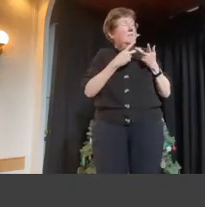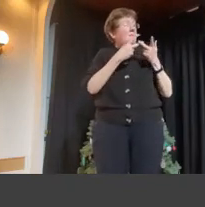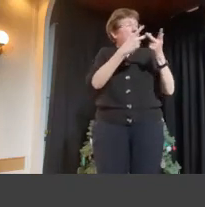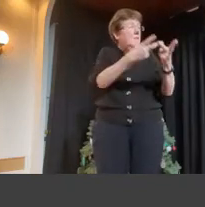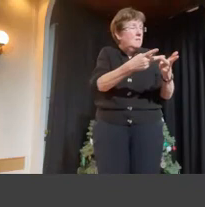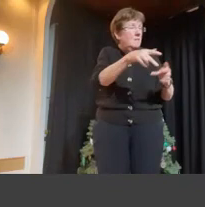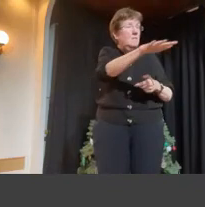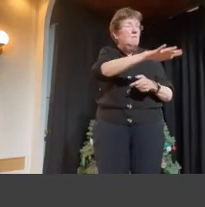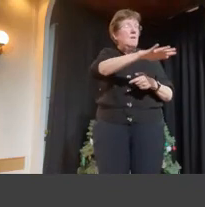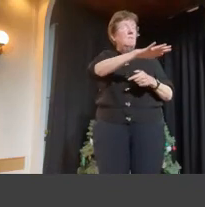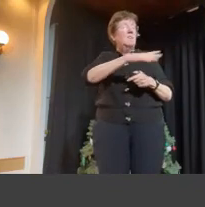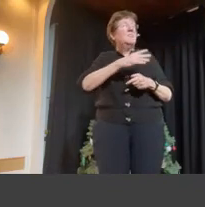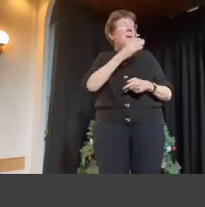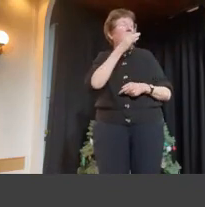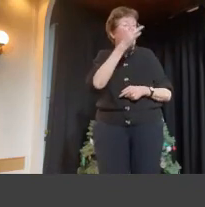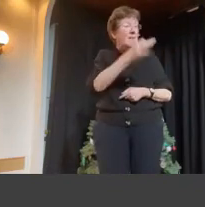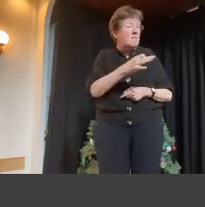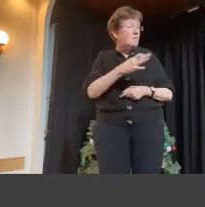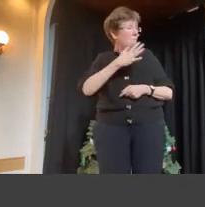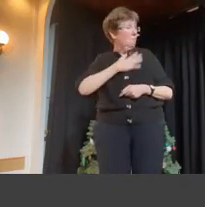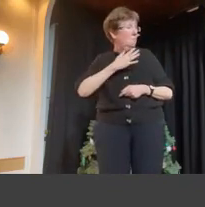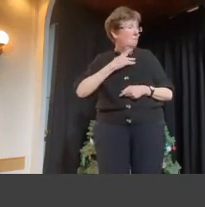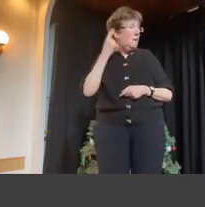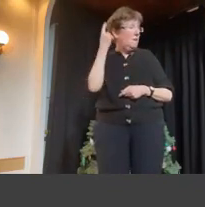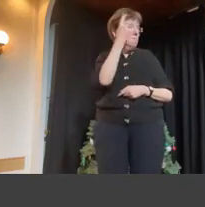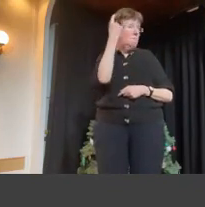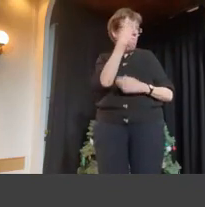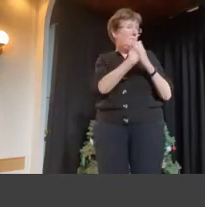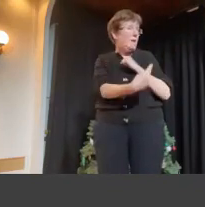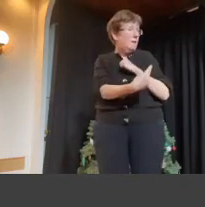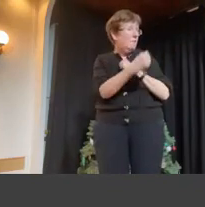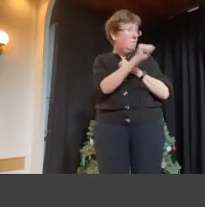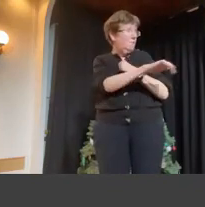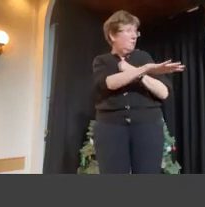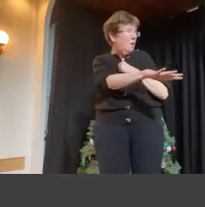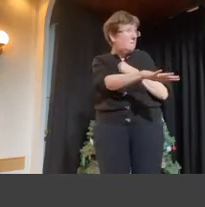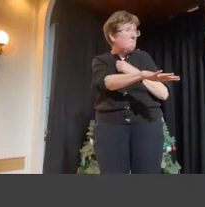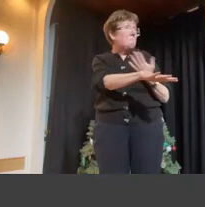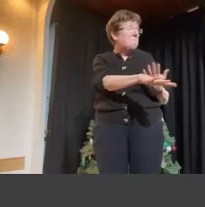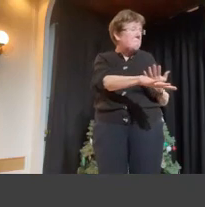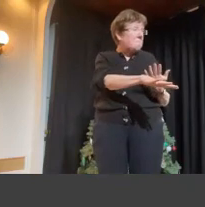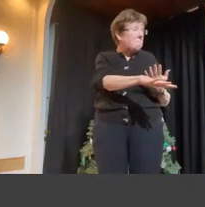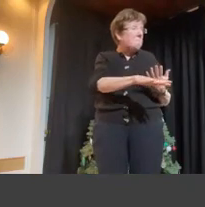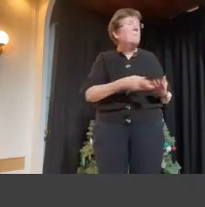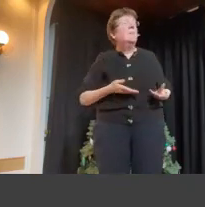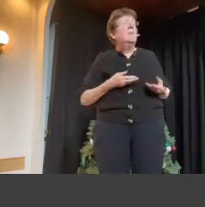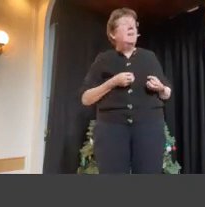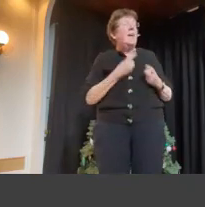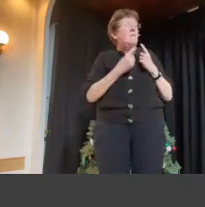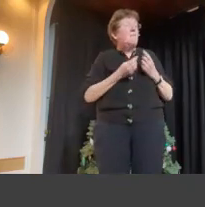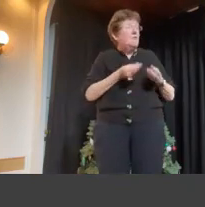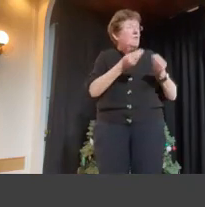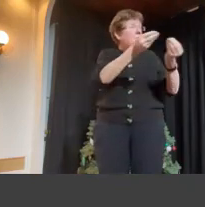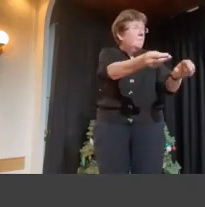start. So that health visitor who's visiting a mum with a newborn baby says, would you like to think about bilingualism for your child?